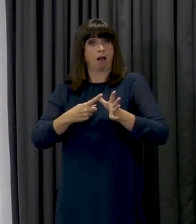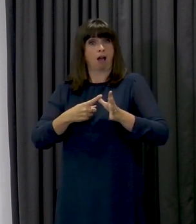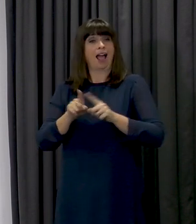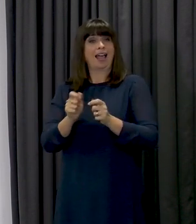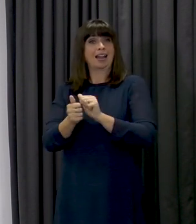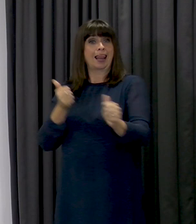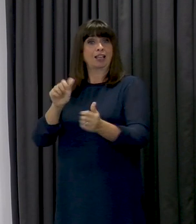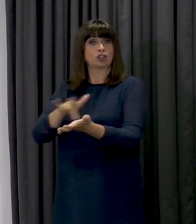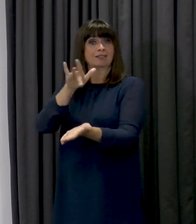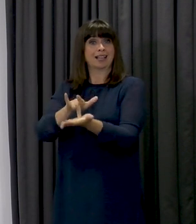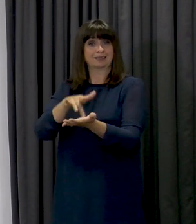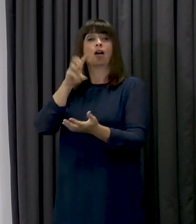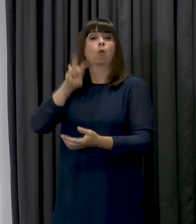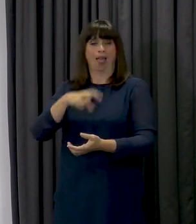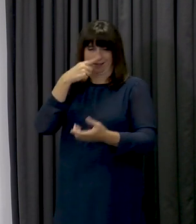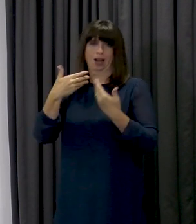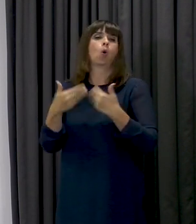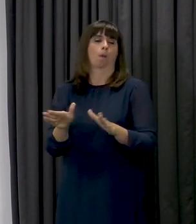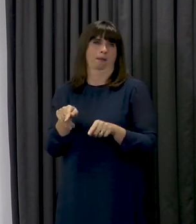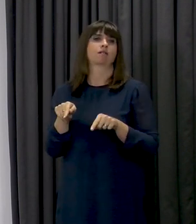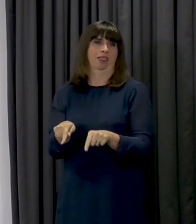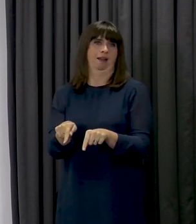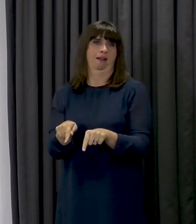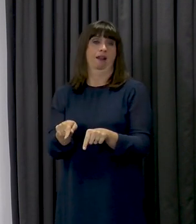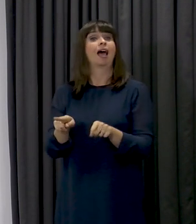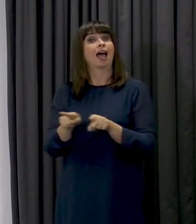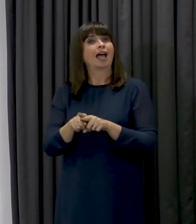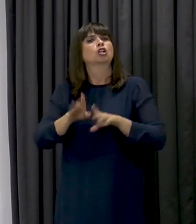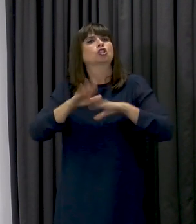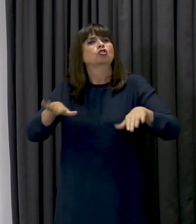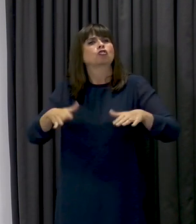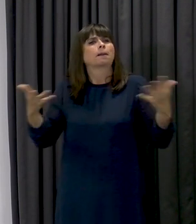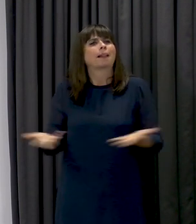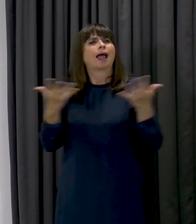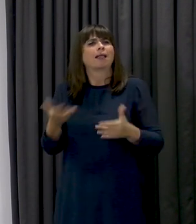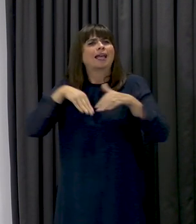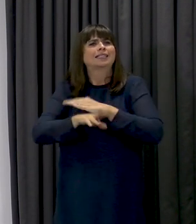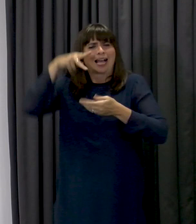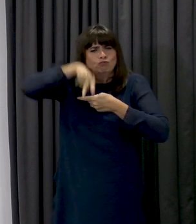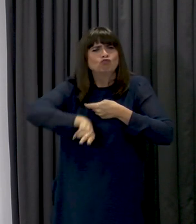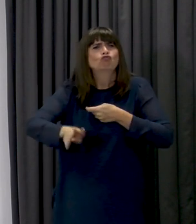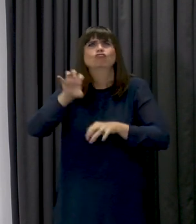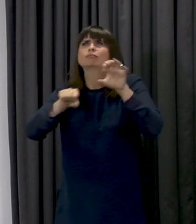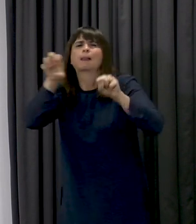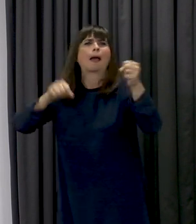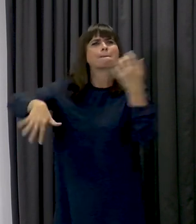be able to reopen in Wales, as will children's indoor play